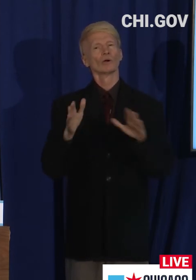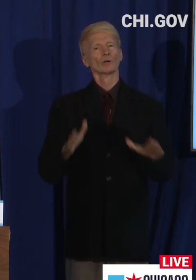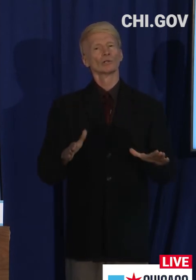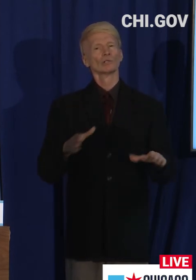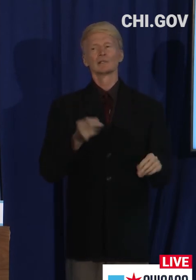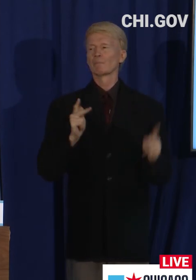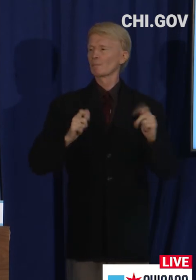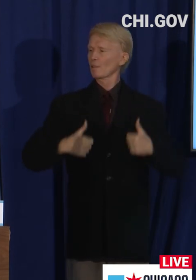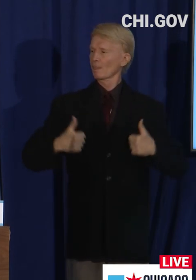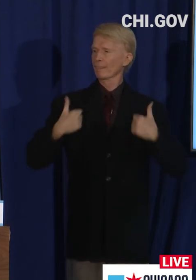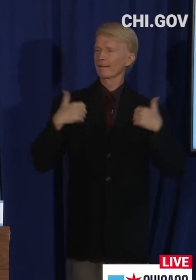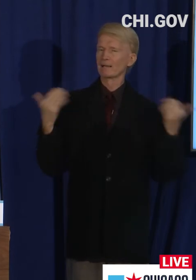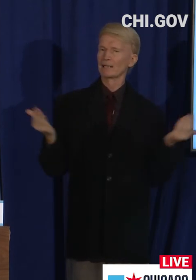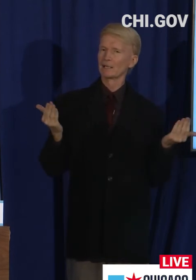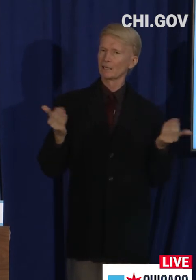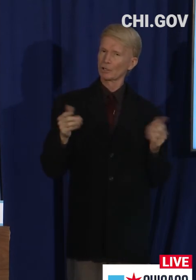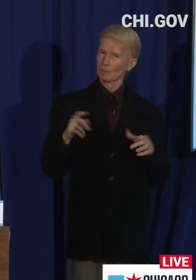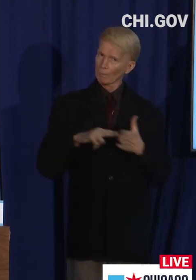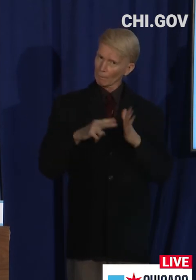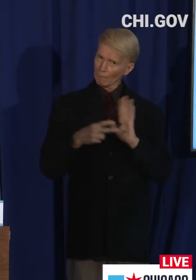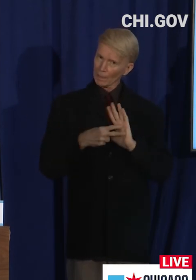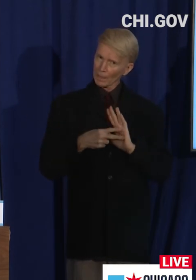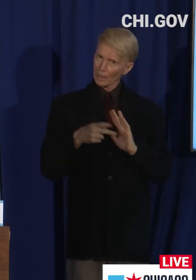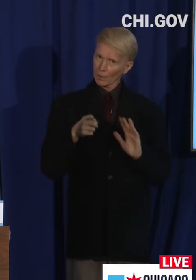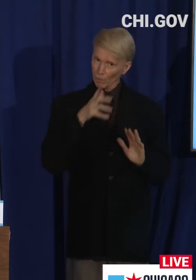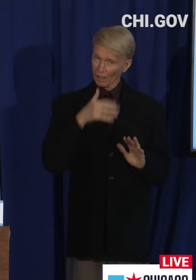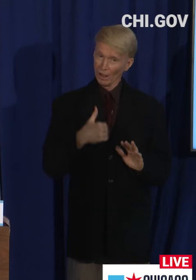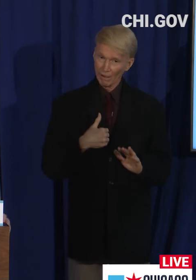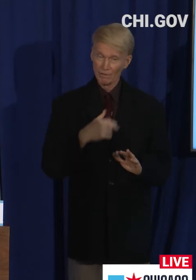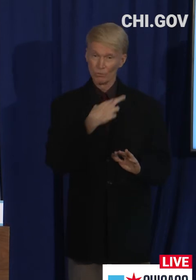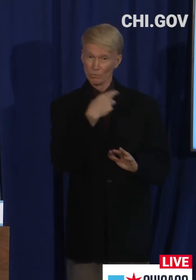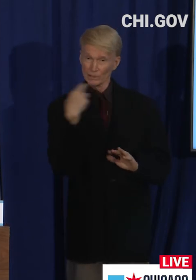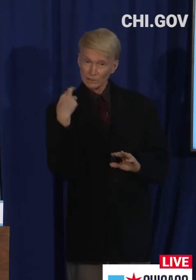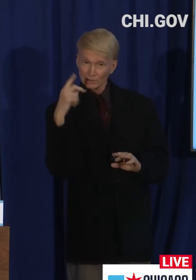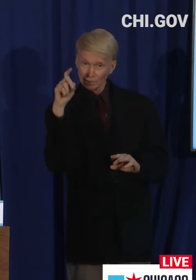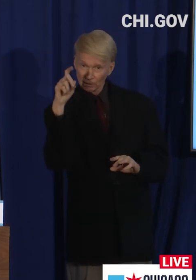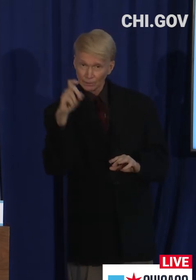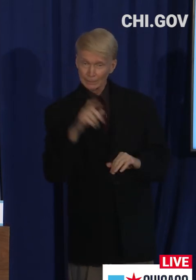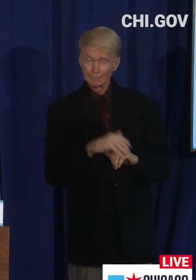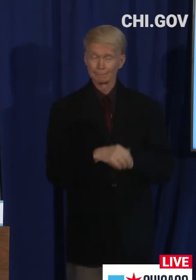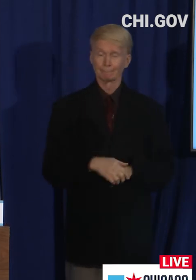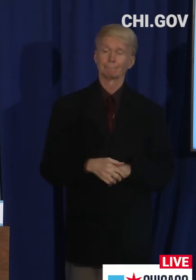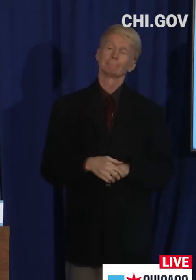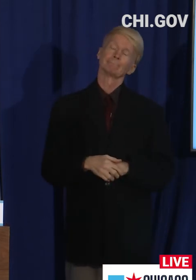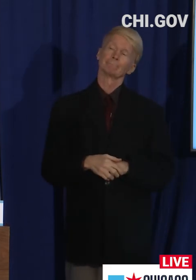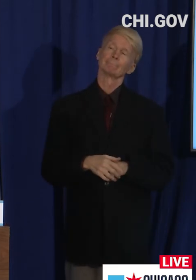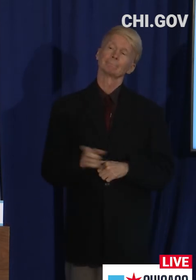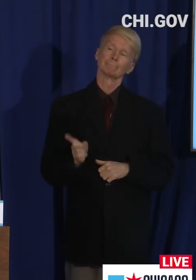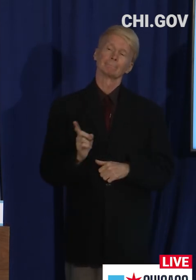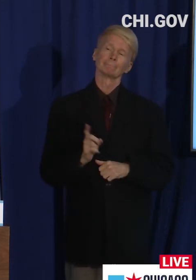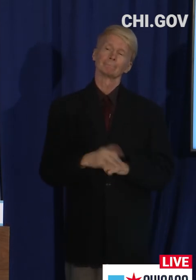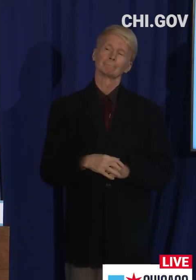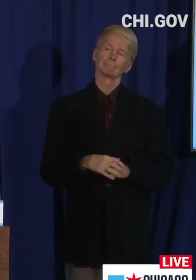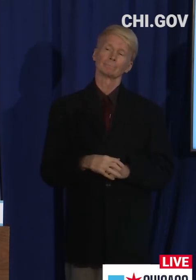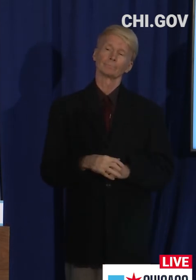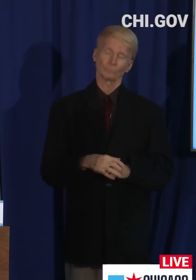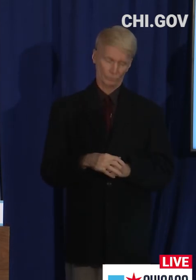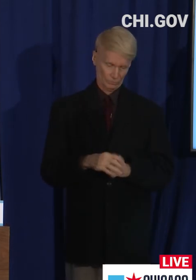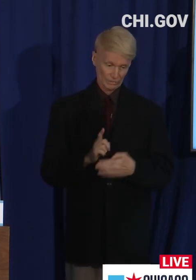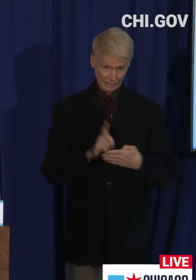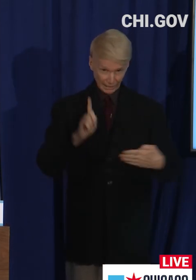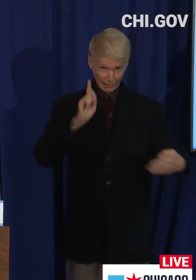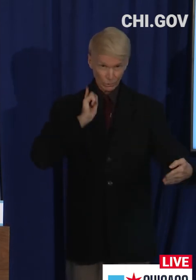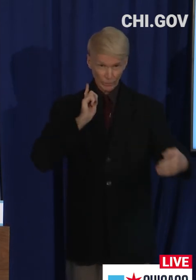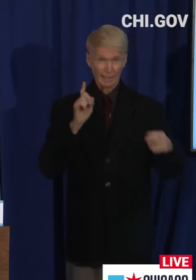And does it put people who interact with officers at risk? So, as you heard last week, there was a